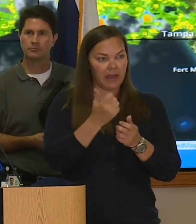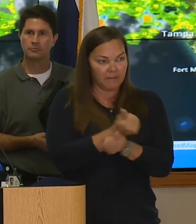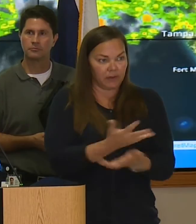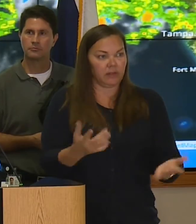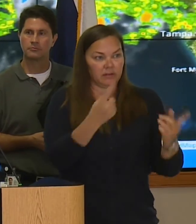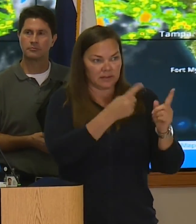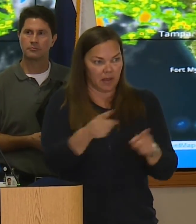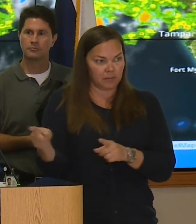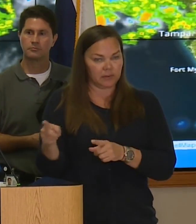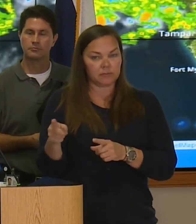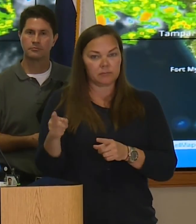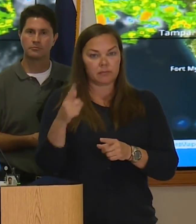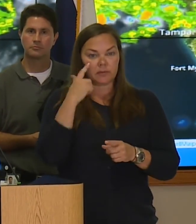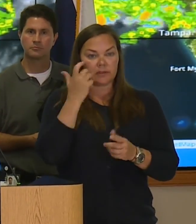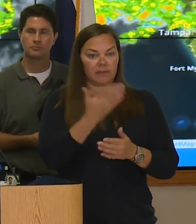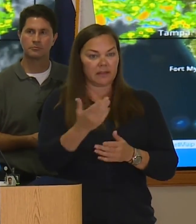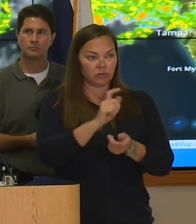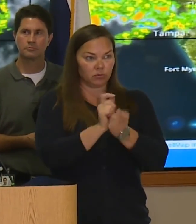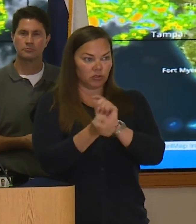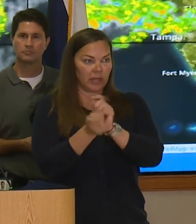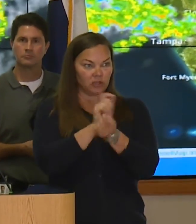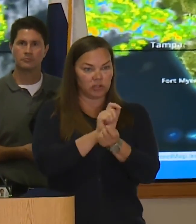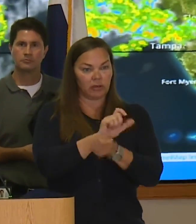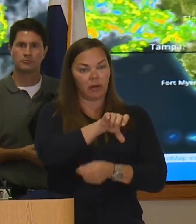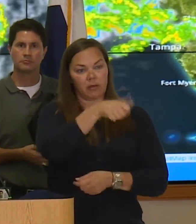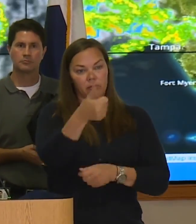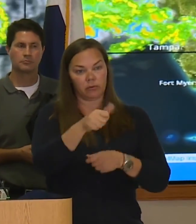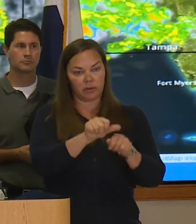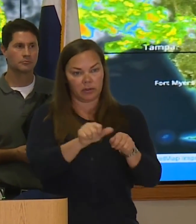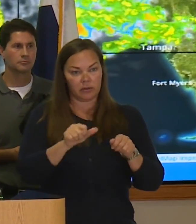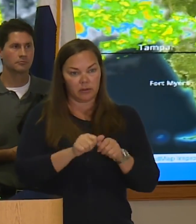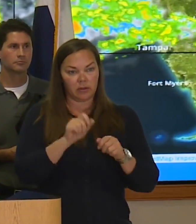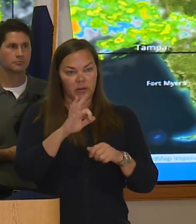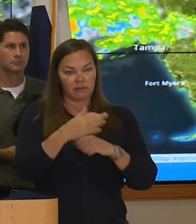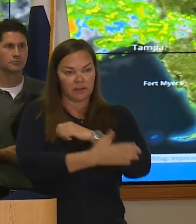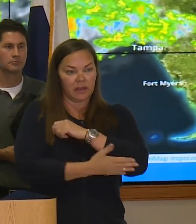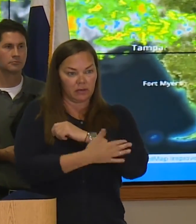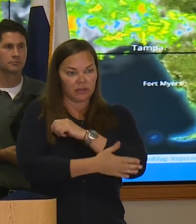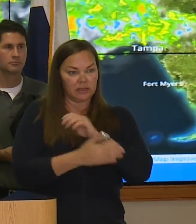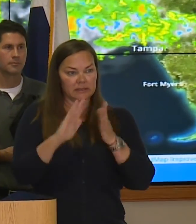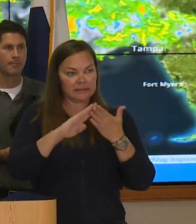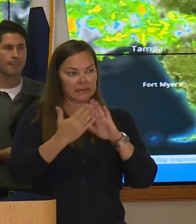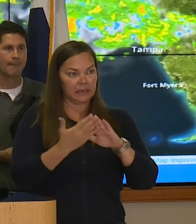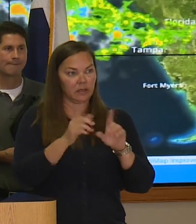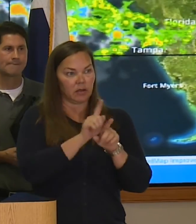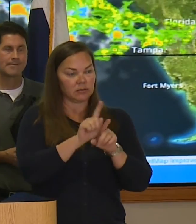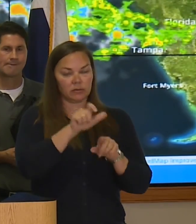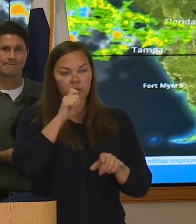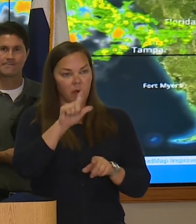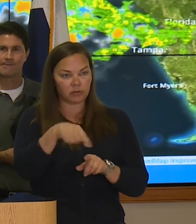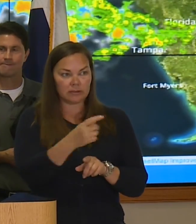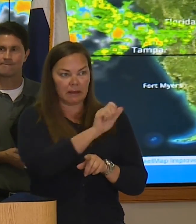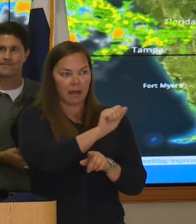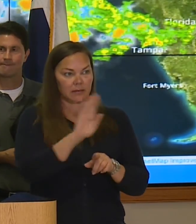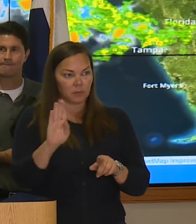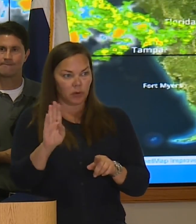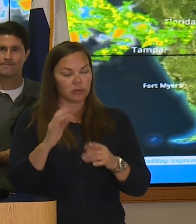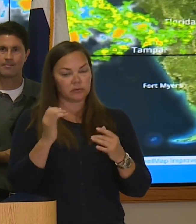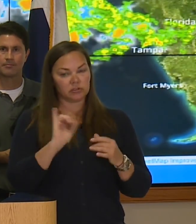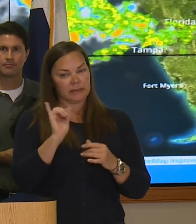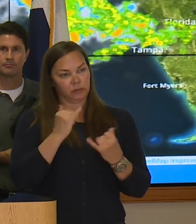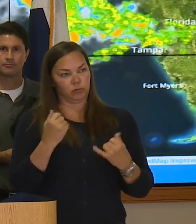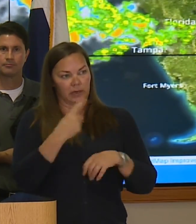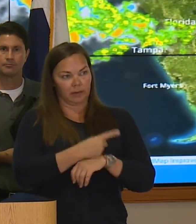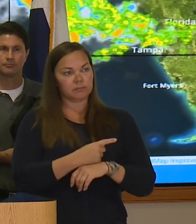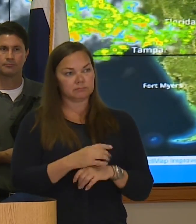that is going on, because things are changing in other areas of the county and city also, just not at Addicks and Barker, pretty much like we did today.